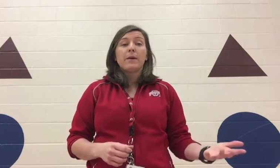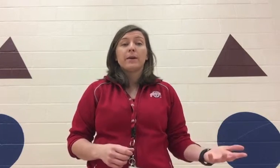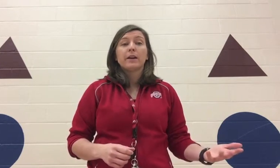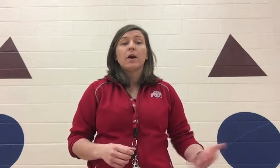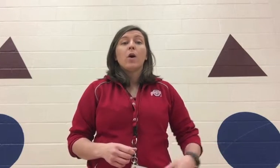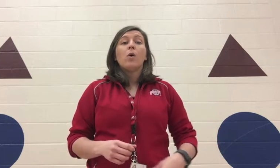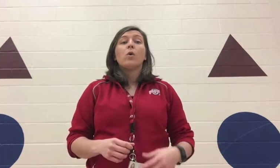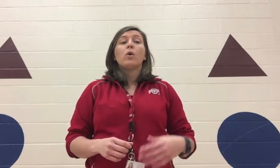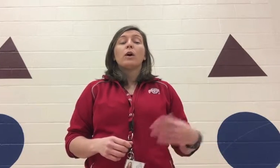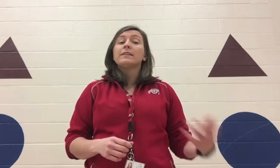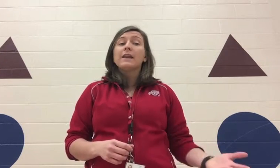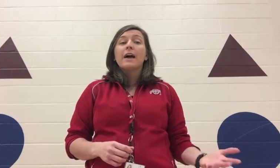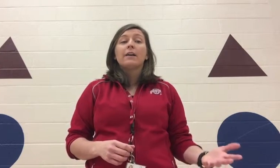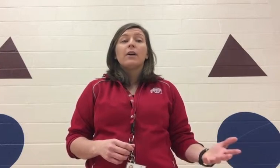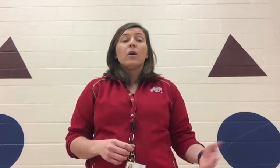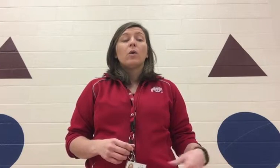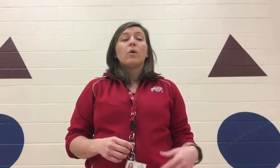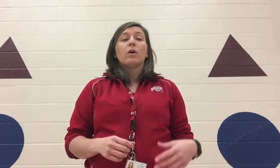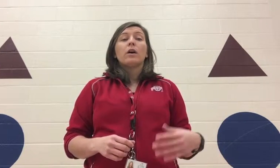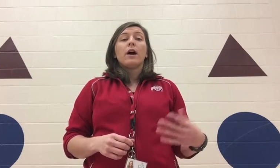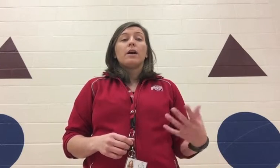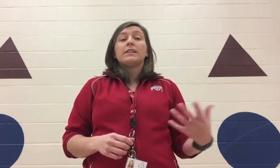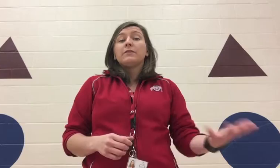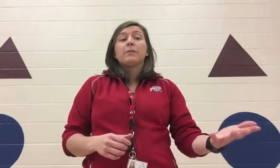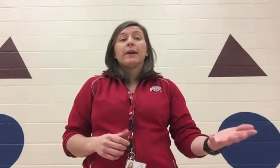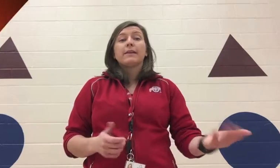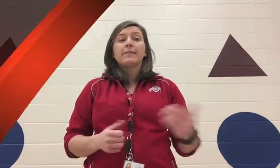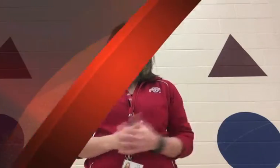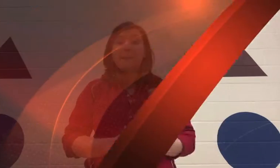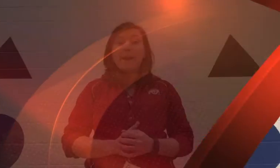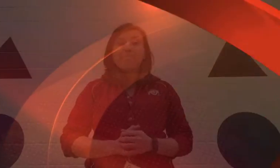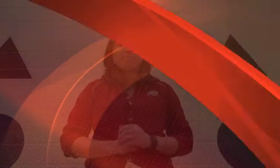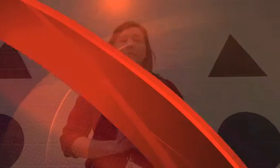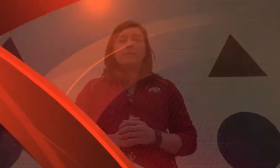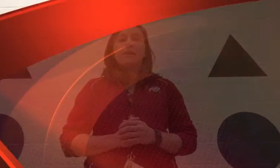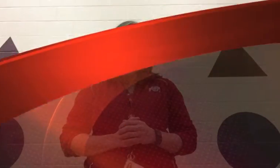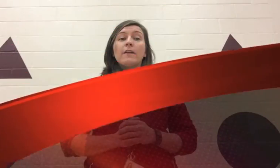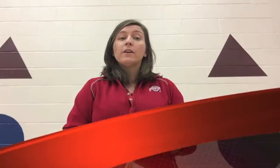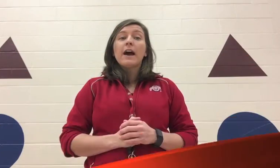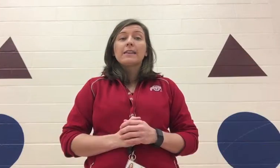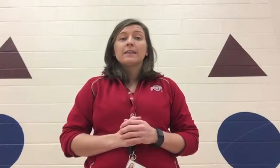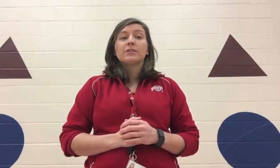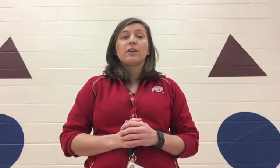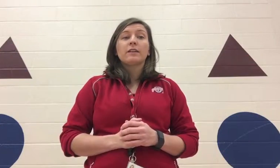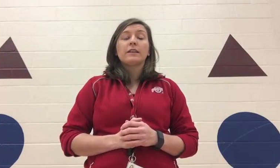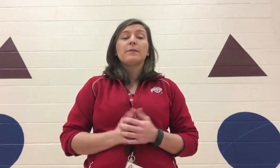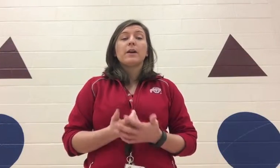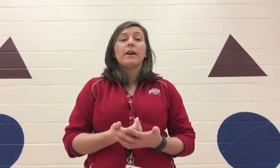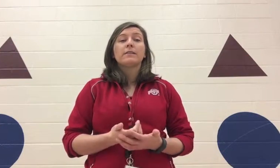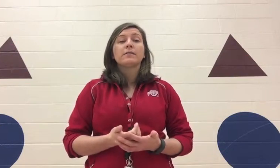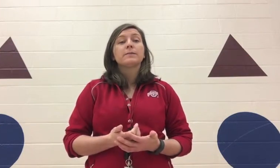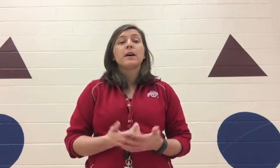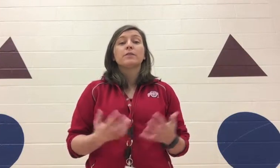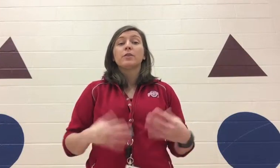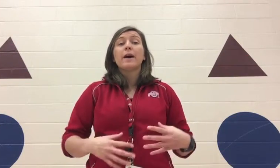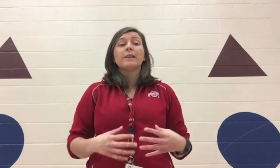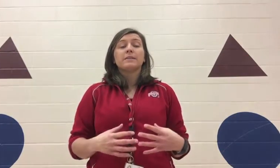break, or a snack, or a TV break, things like that. If your athlete is struggling to keep their hands to themselves or their body to